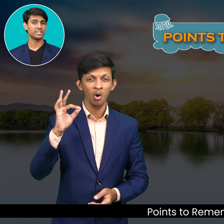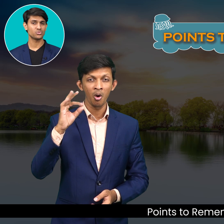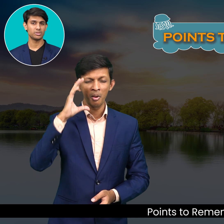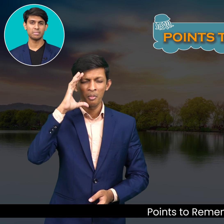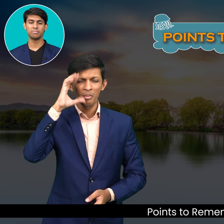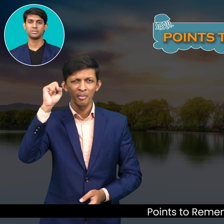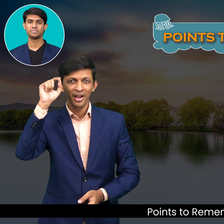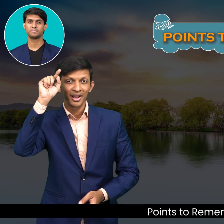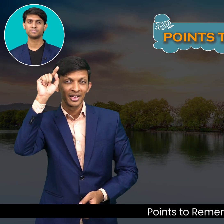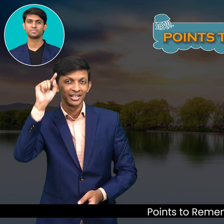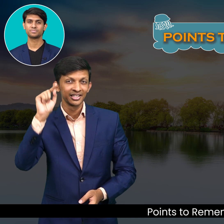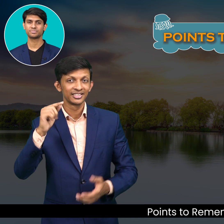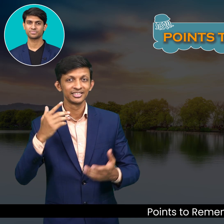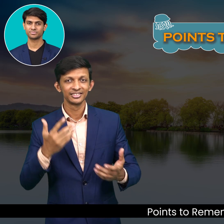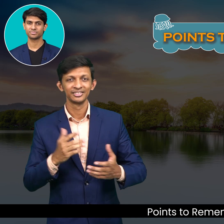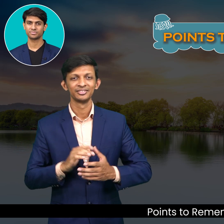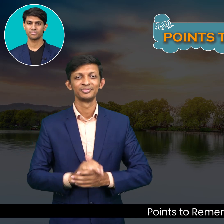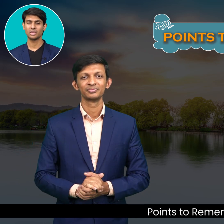Points to remember.